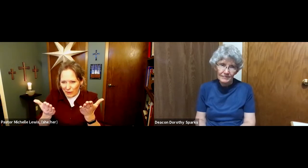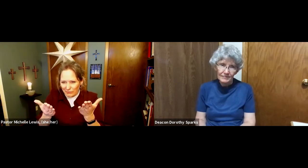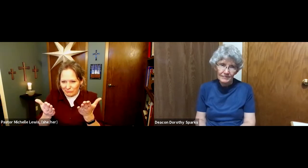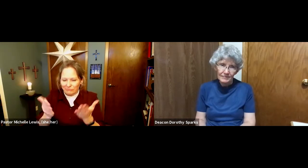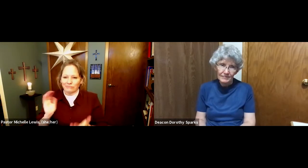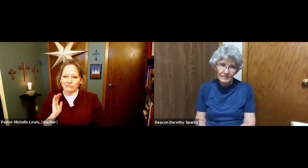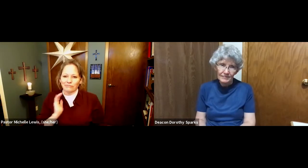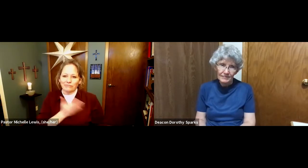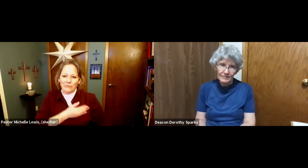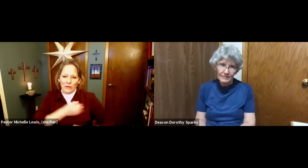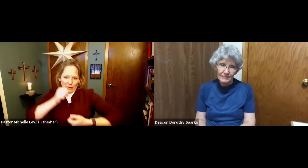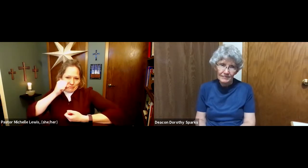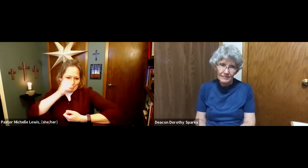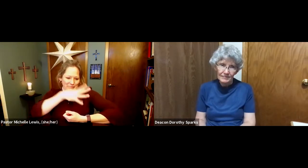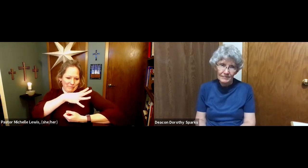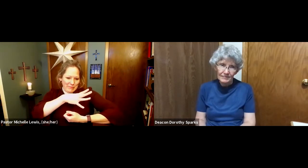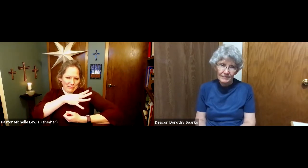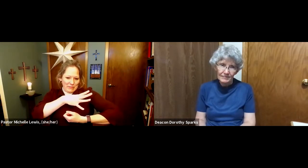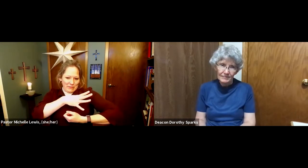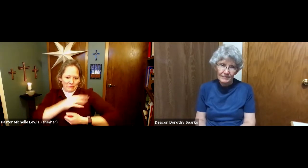We pause during worship